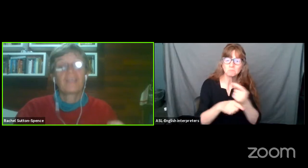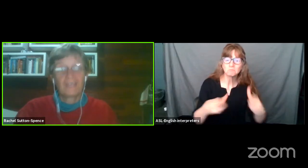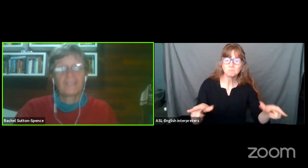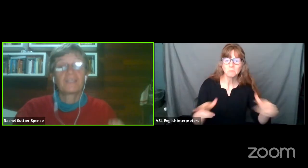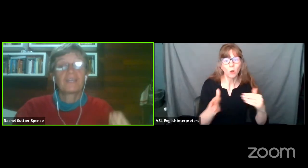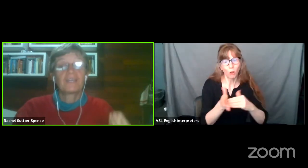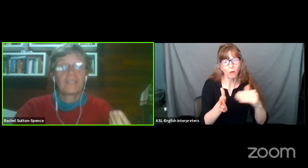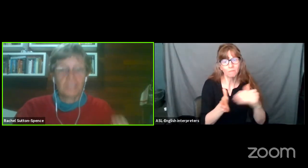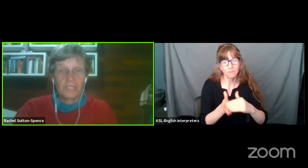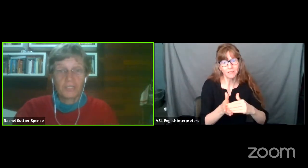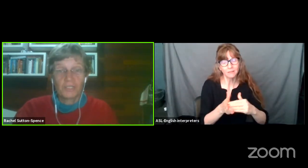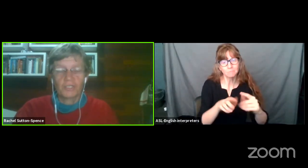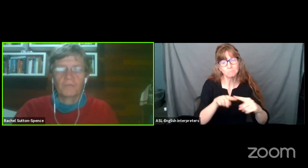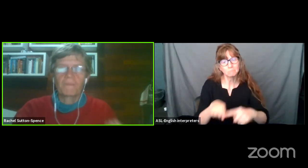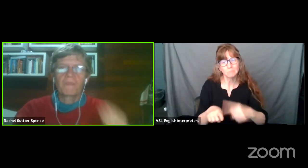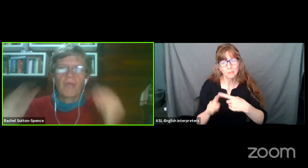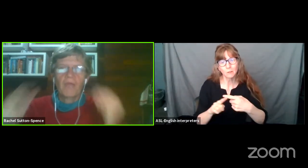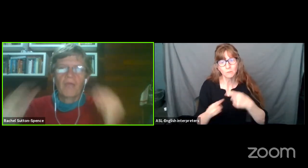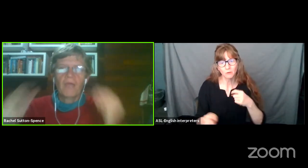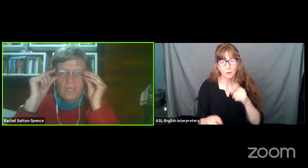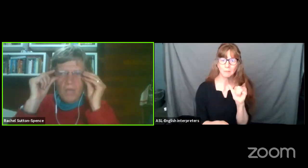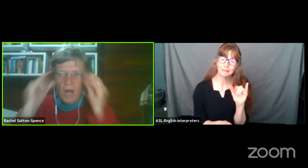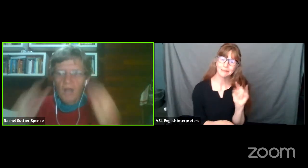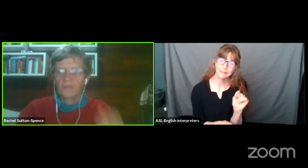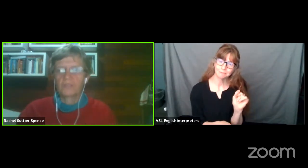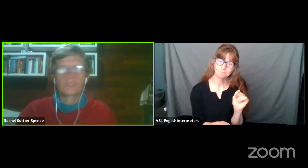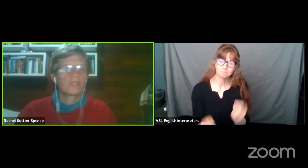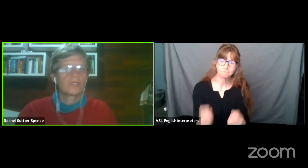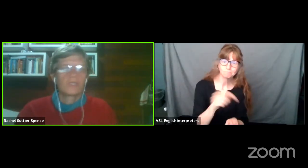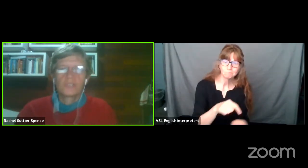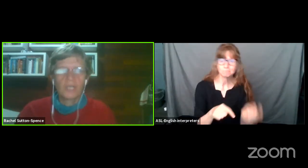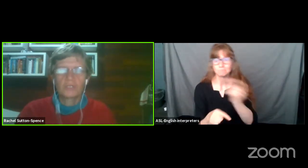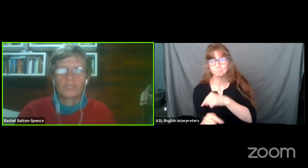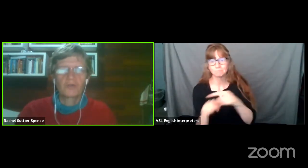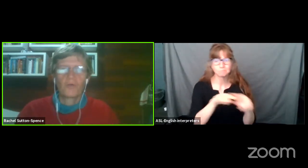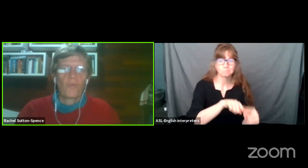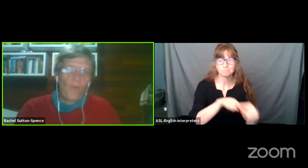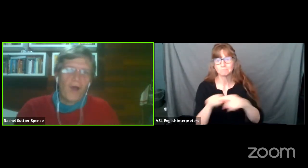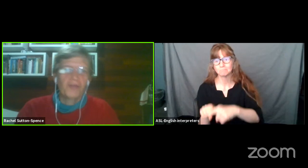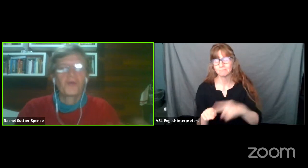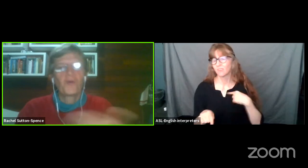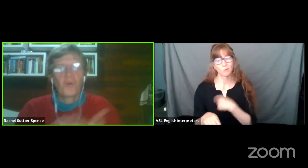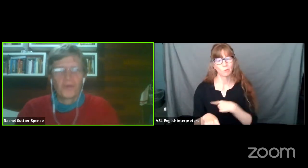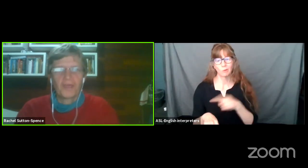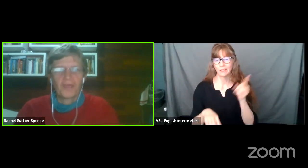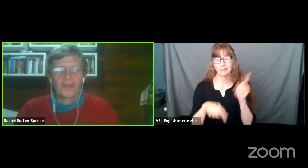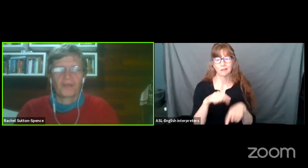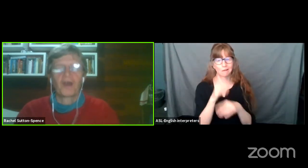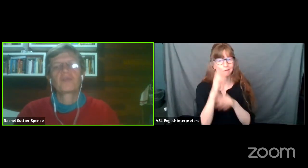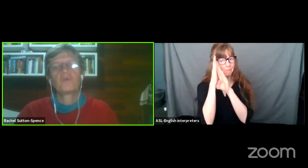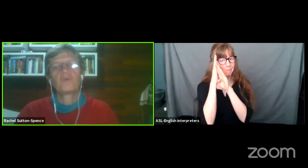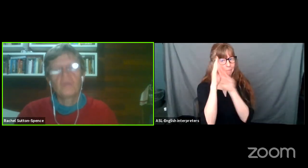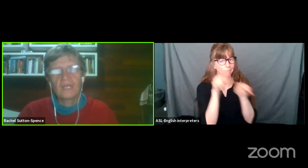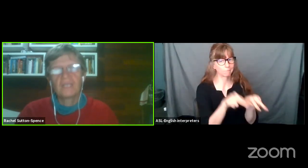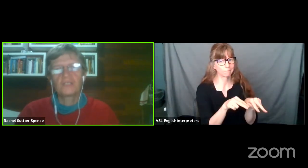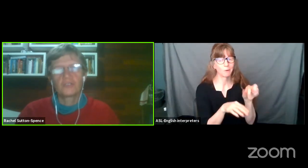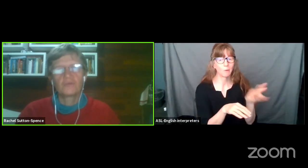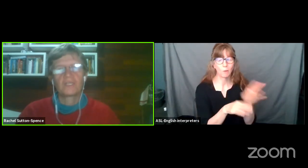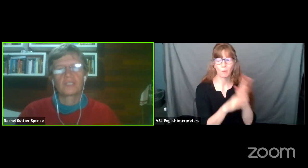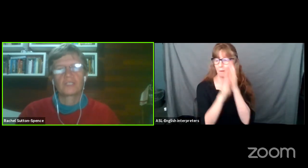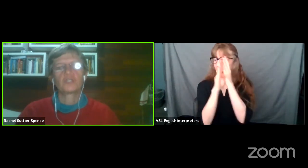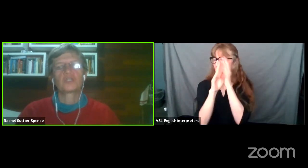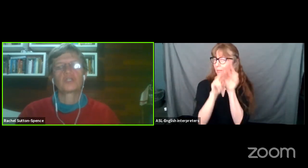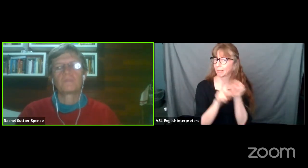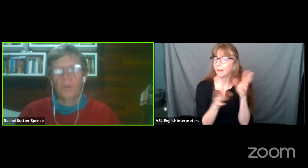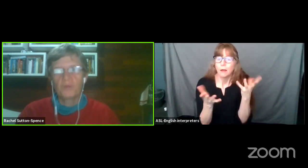roots in its literature. And we can't just look at one or the other. I think we really do